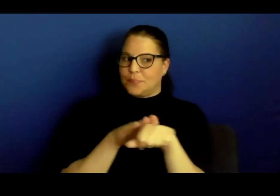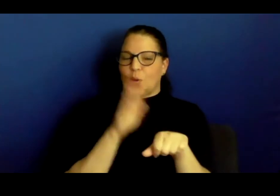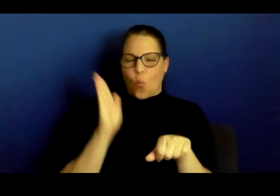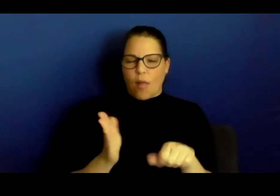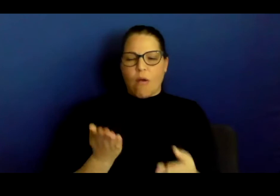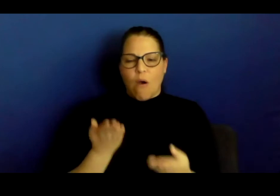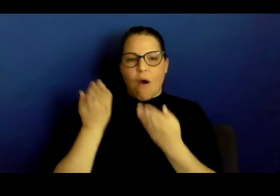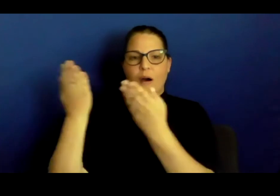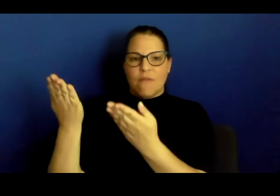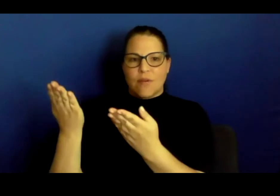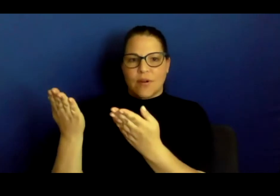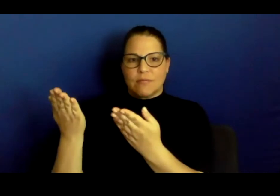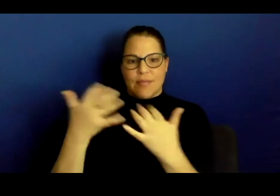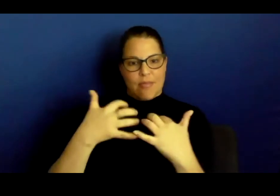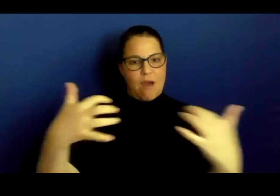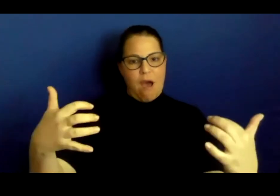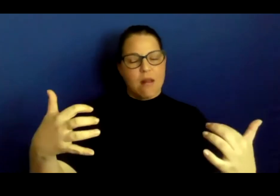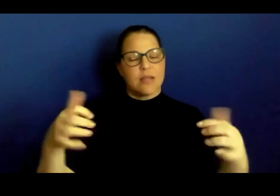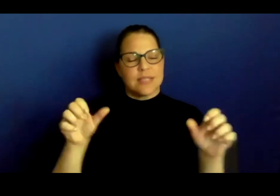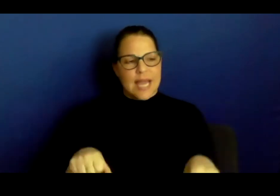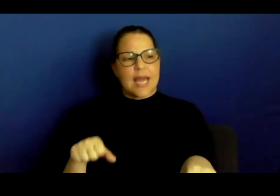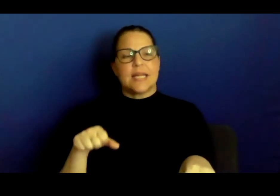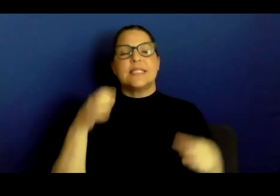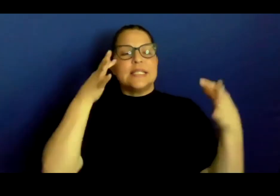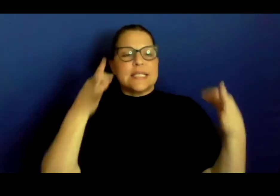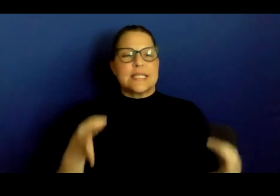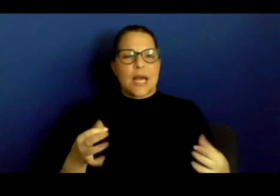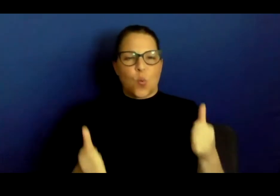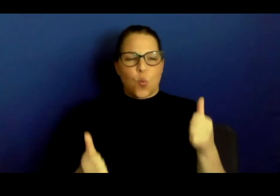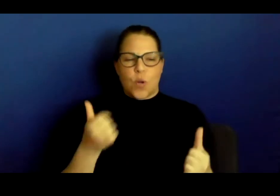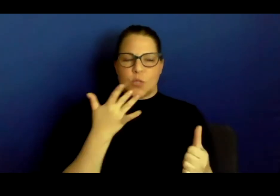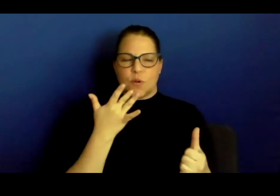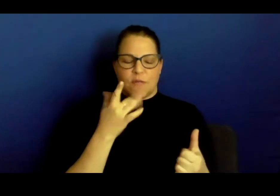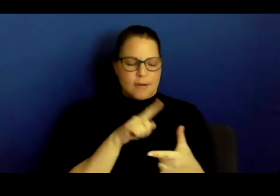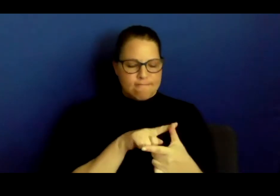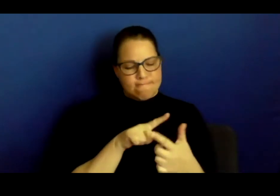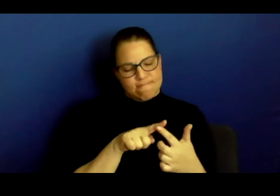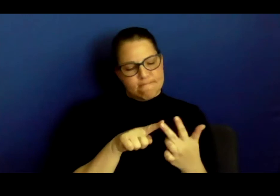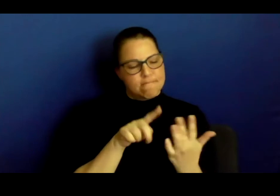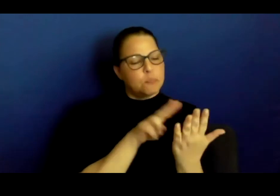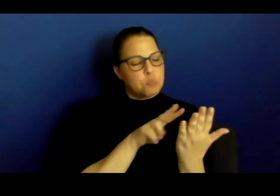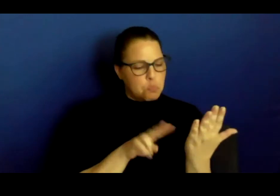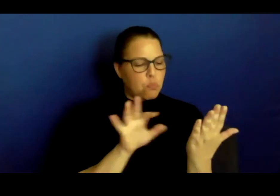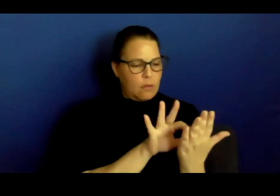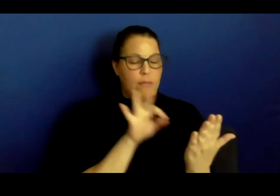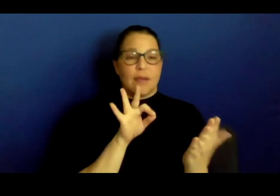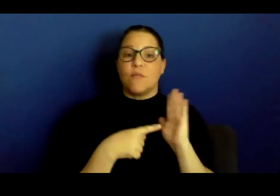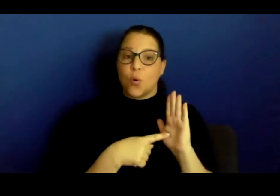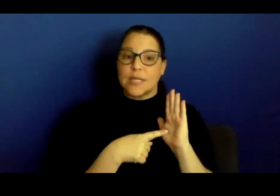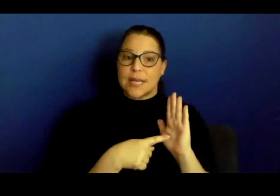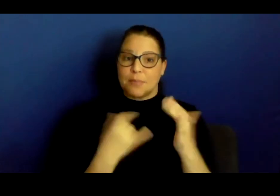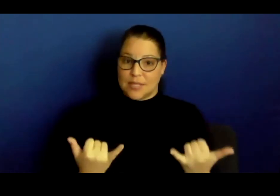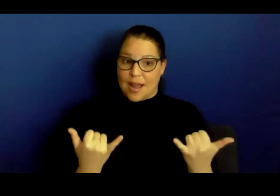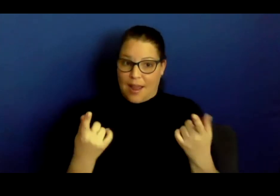you, and then people will have the opportunity to choose what they want to focus their energy in. For example, we did that today,